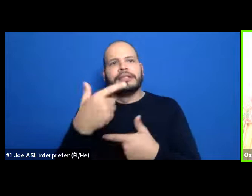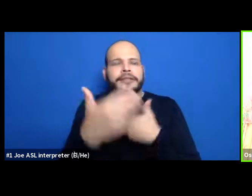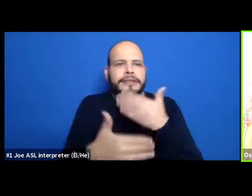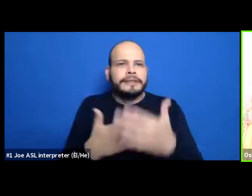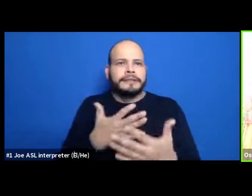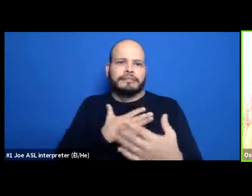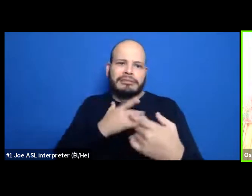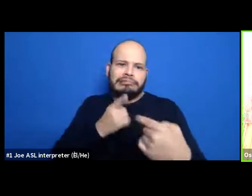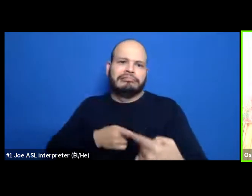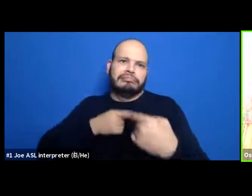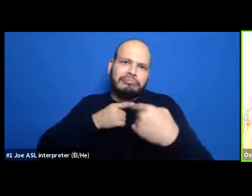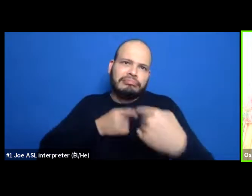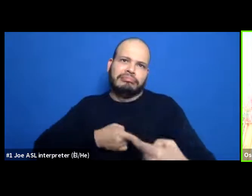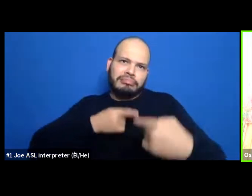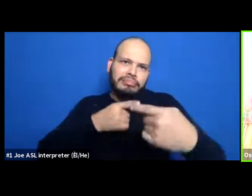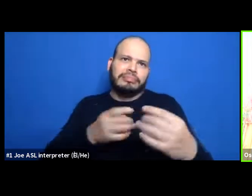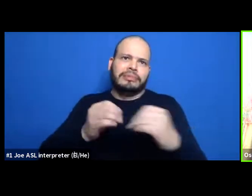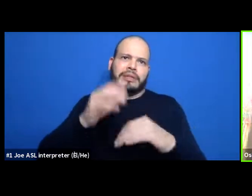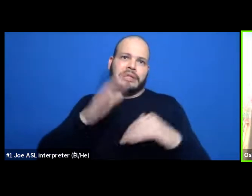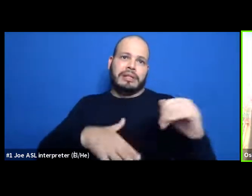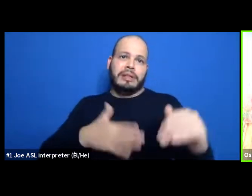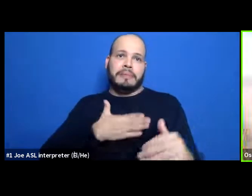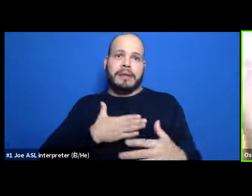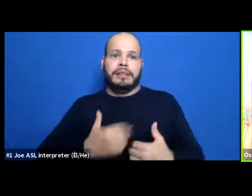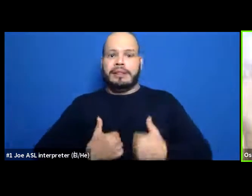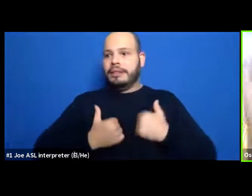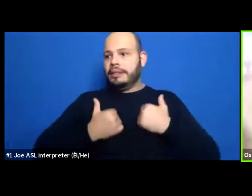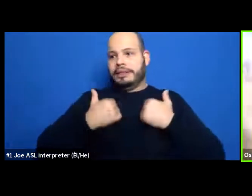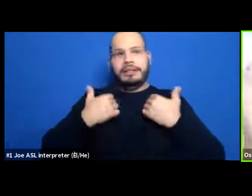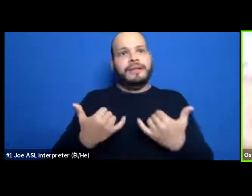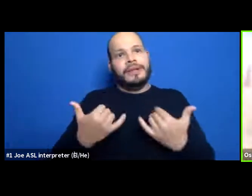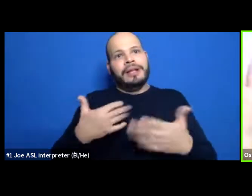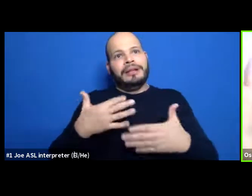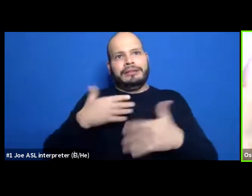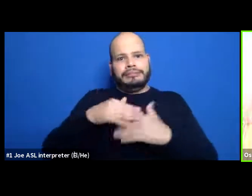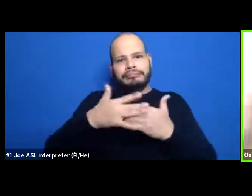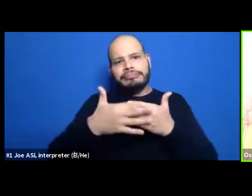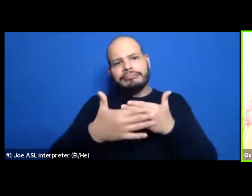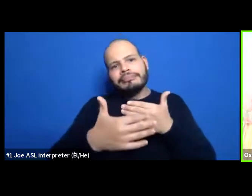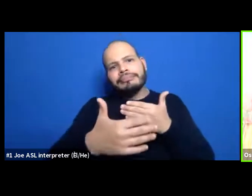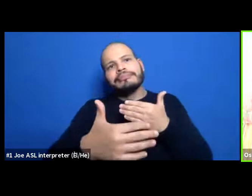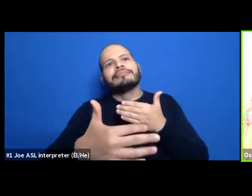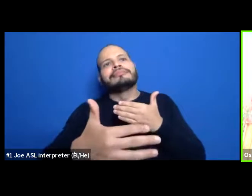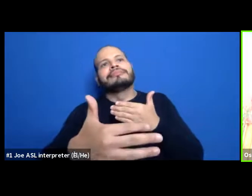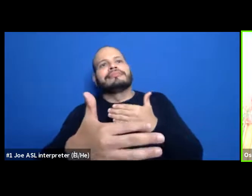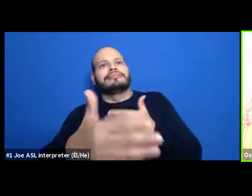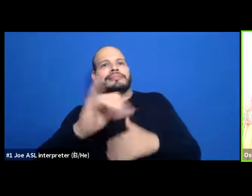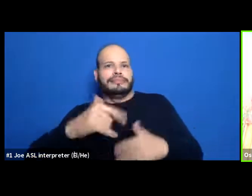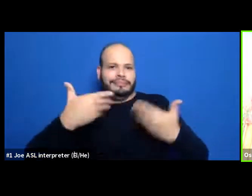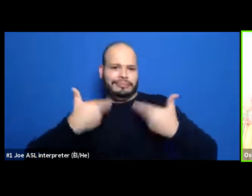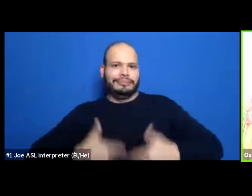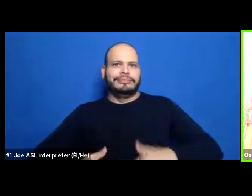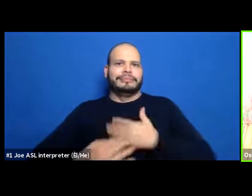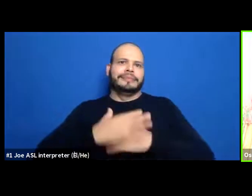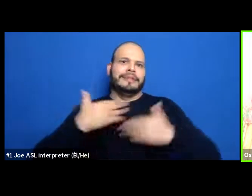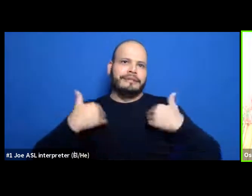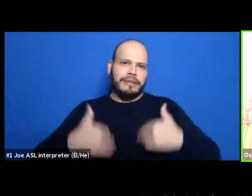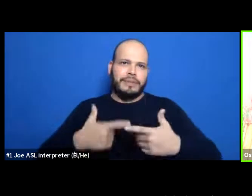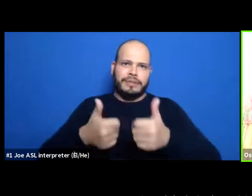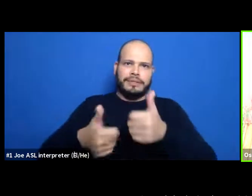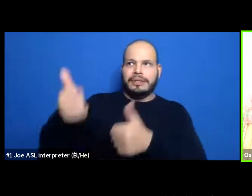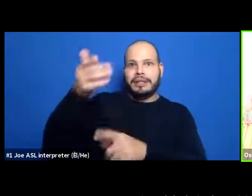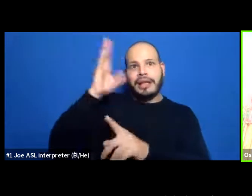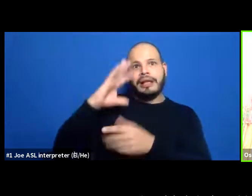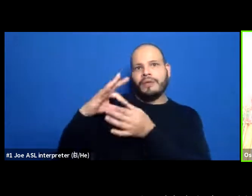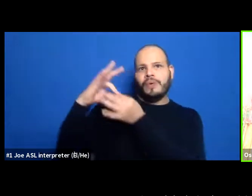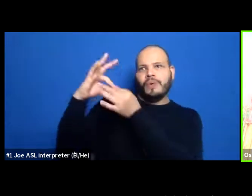am guarded and sustained by a power higher than me that keeps us grounded. I think that is so important to